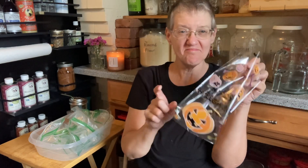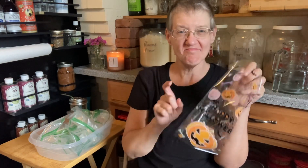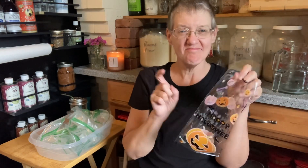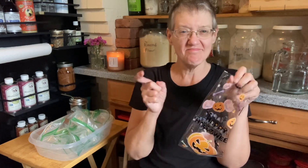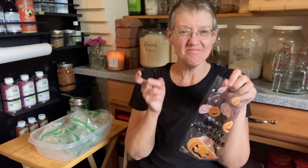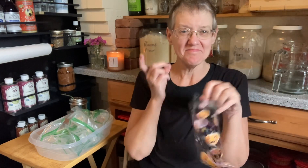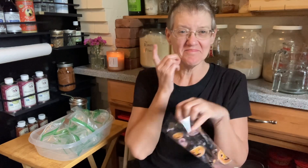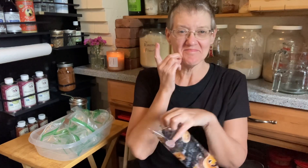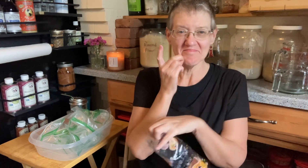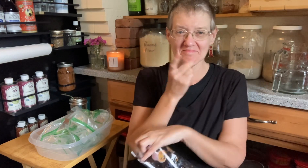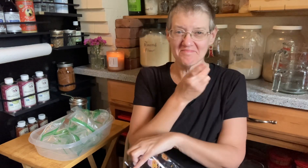I'll give this to Dale.